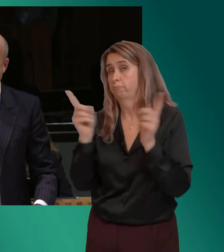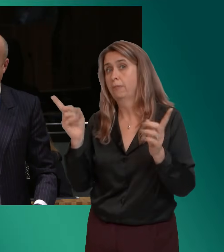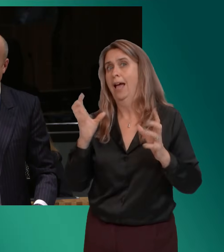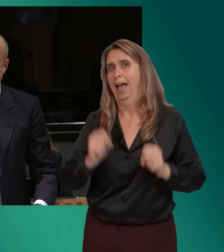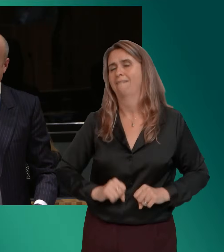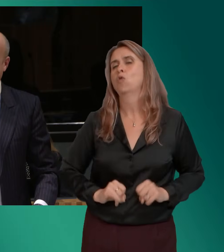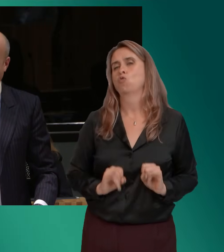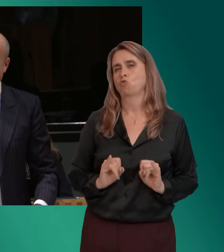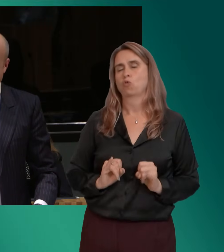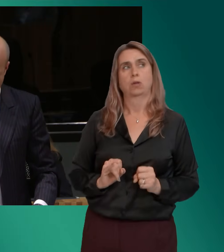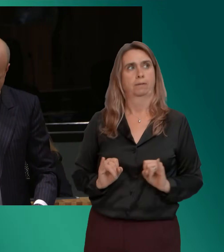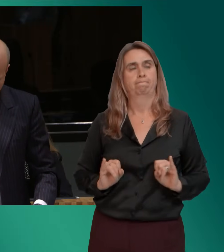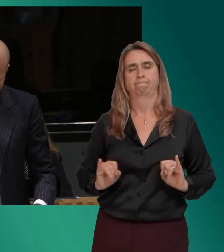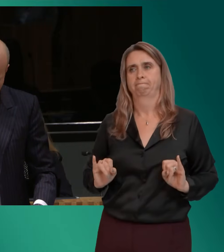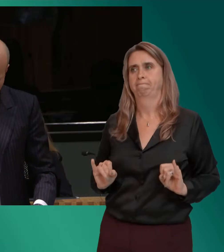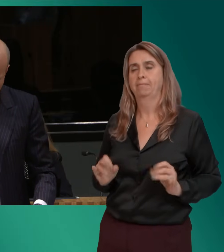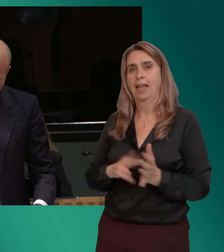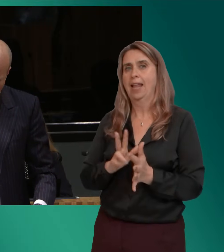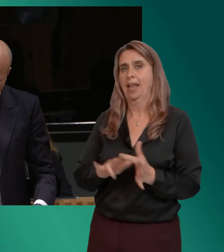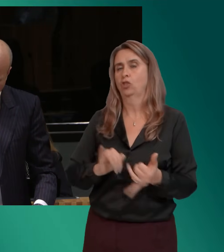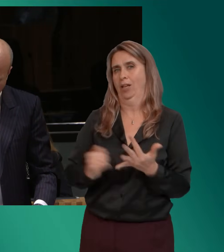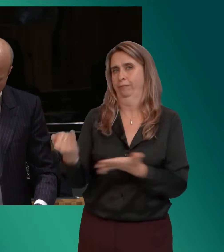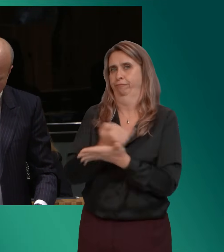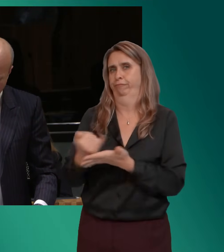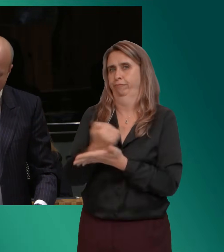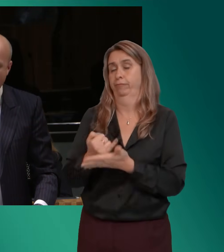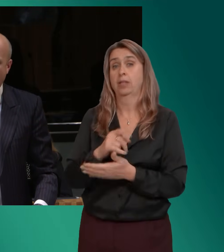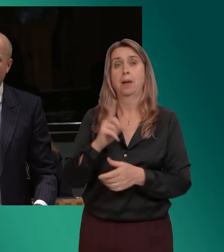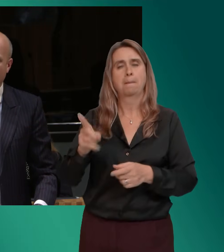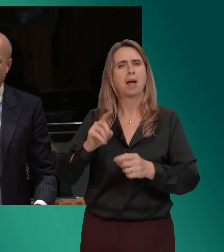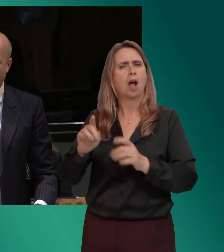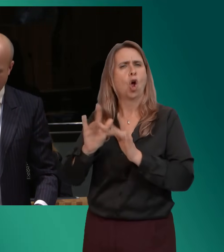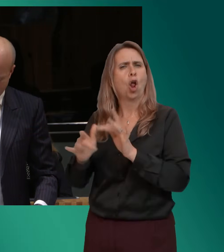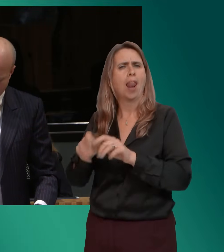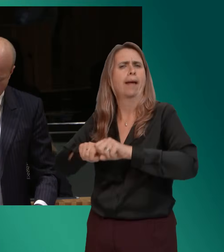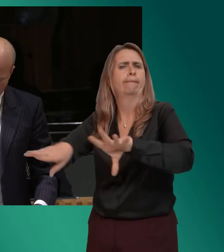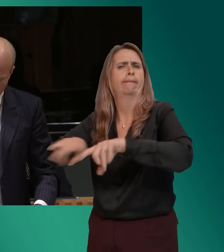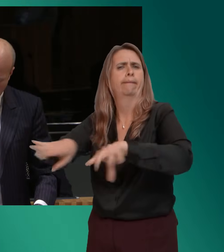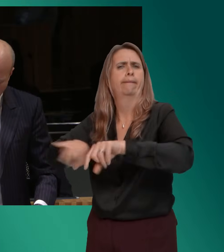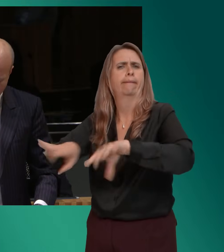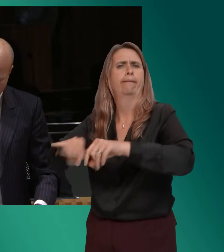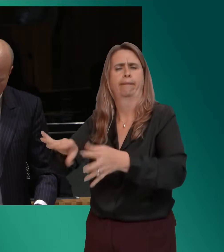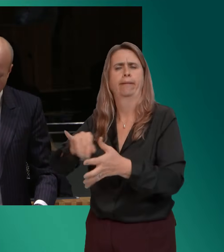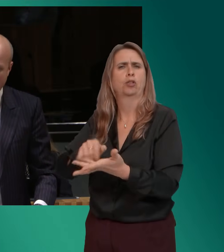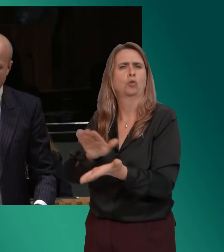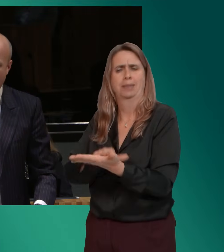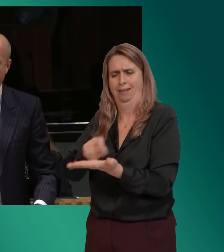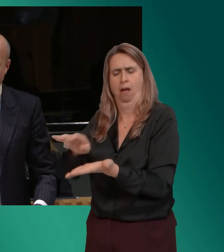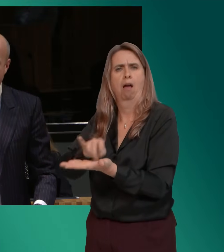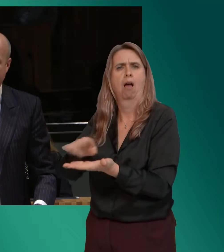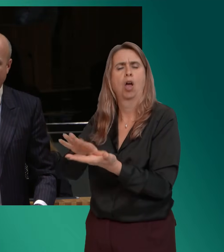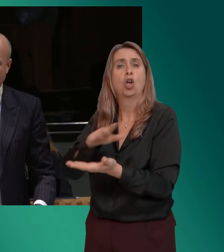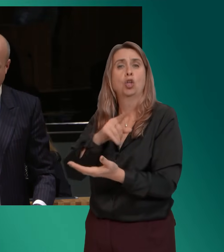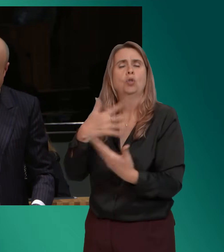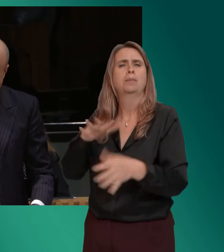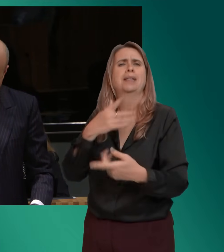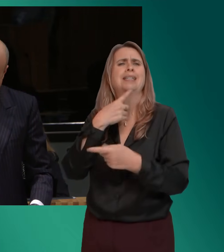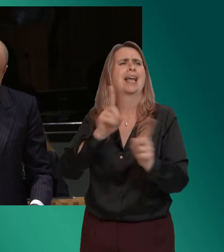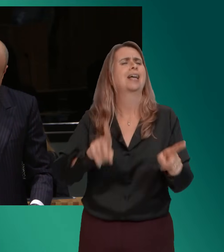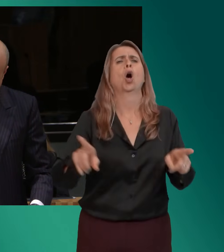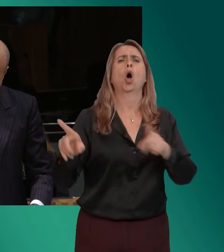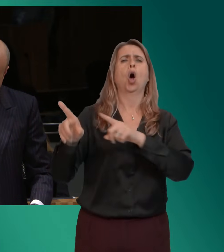emergency situation within the NHS. But on social media, you've highlighted the non-devolved matter of